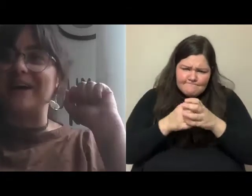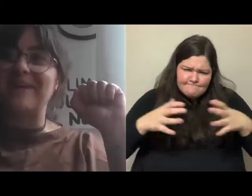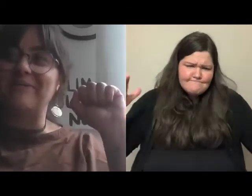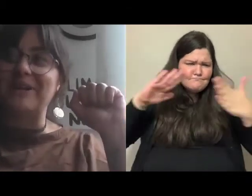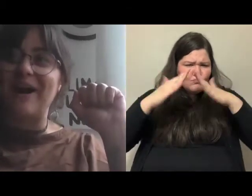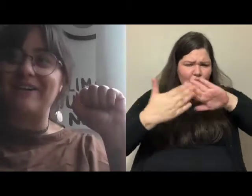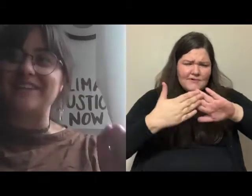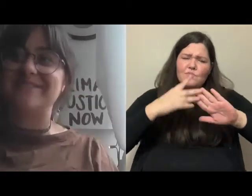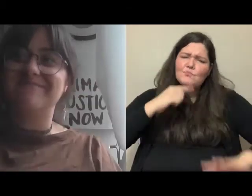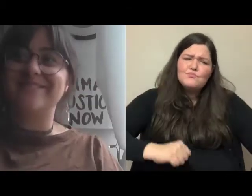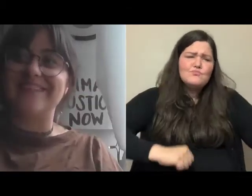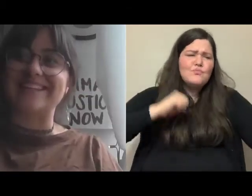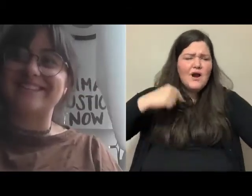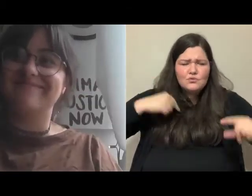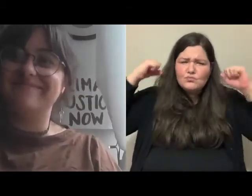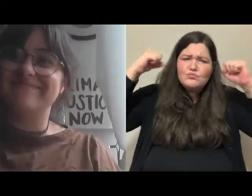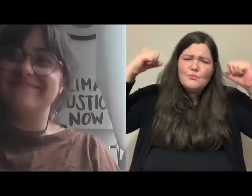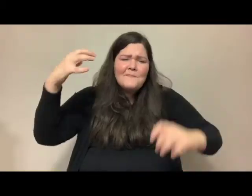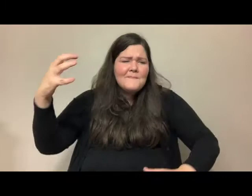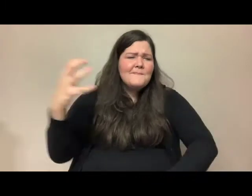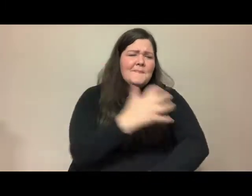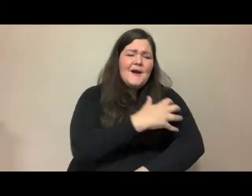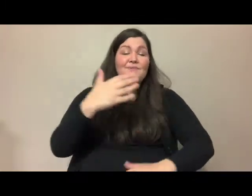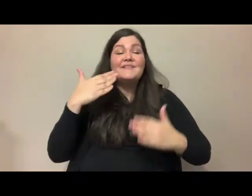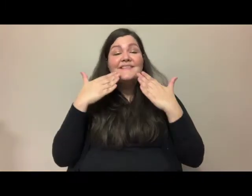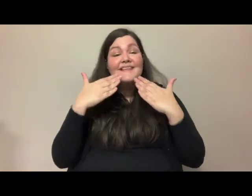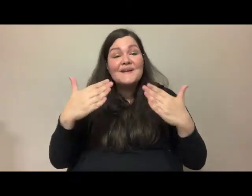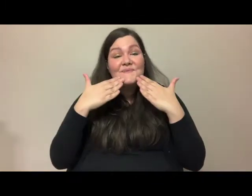powerful movement. I'm really proud of us. Thanks.